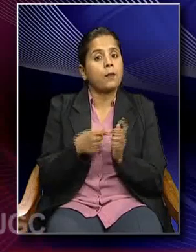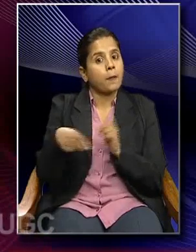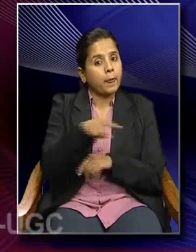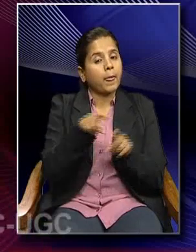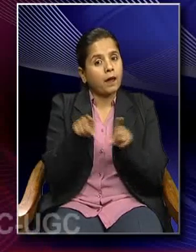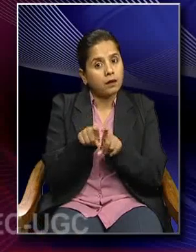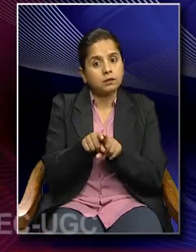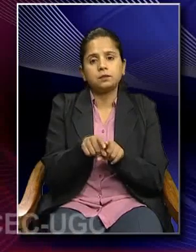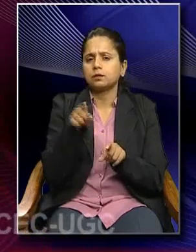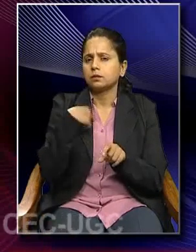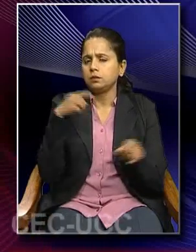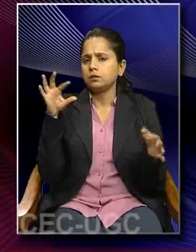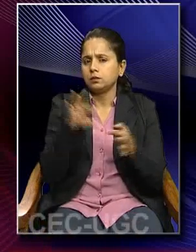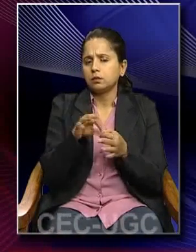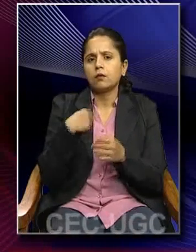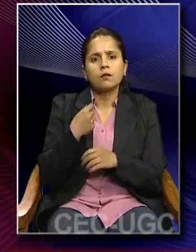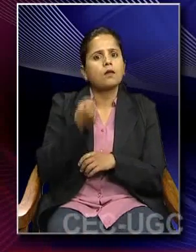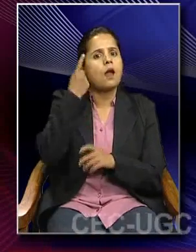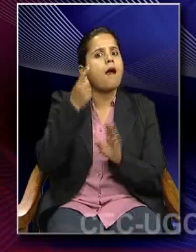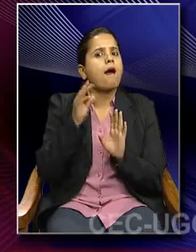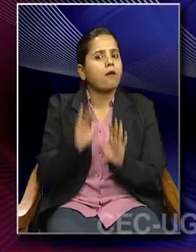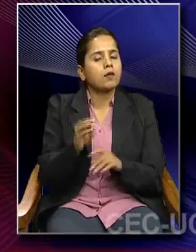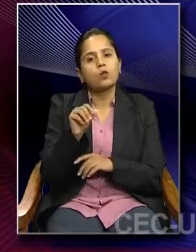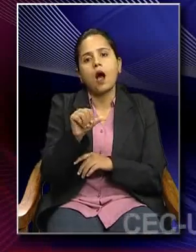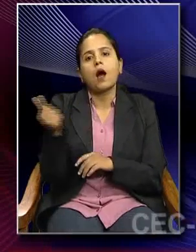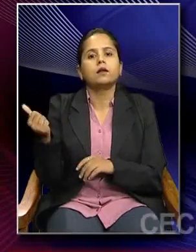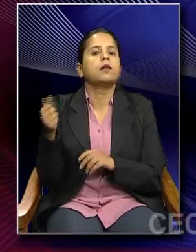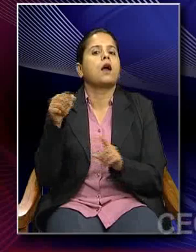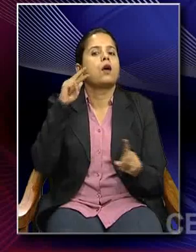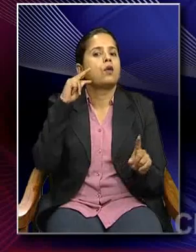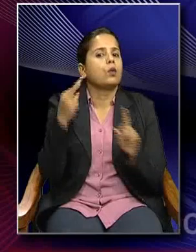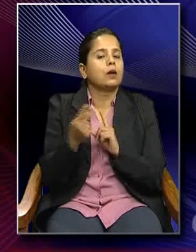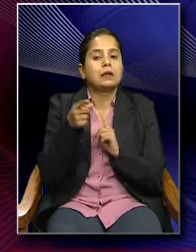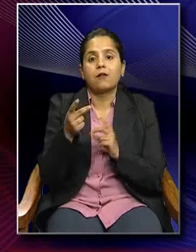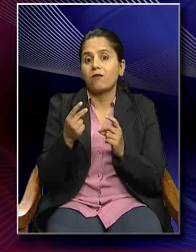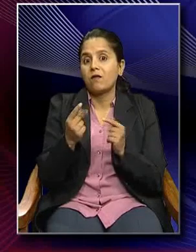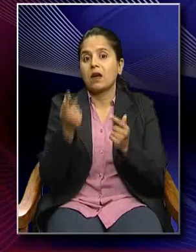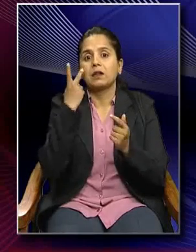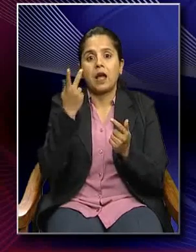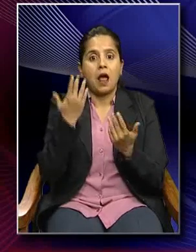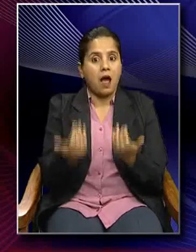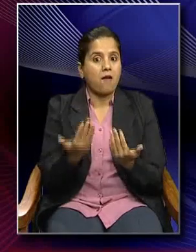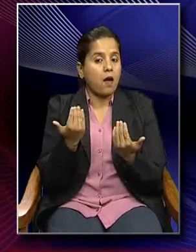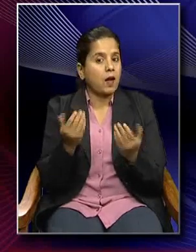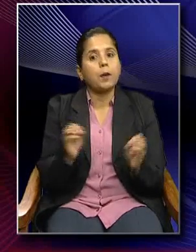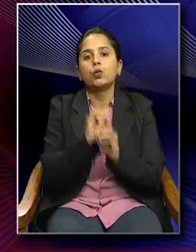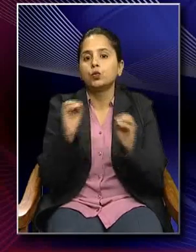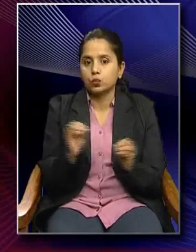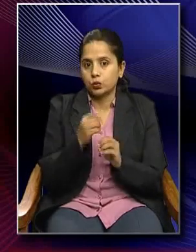we try to relate it to the other aspects which are not immediately present before